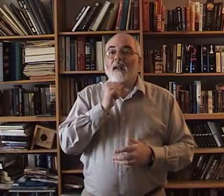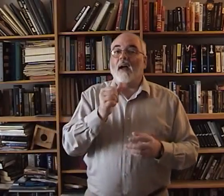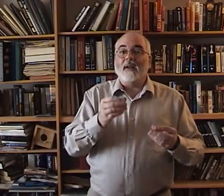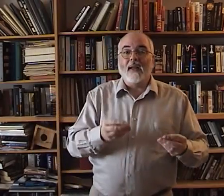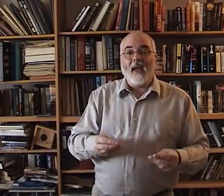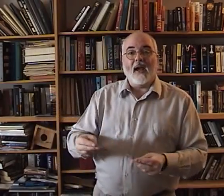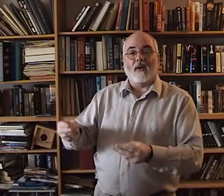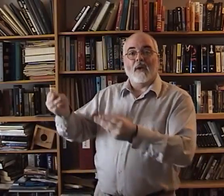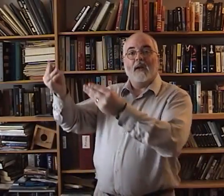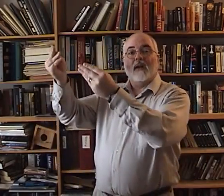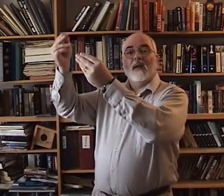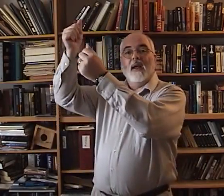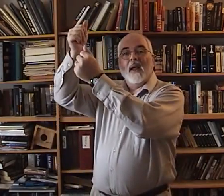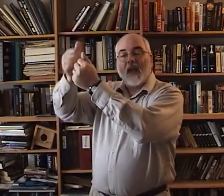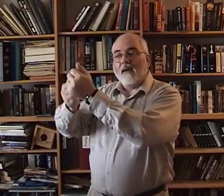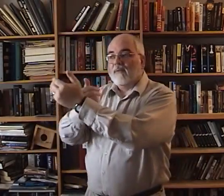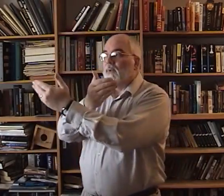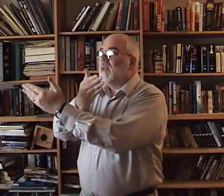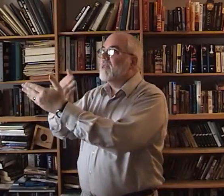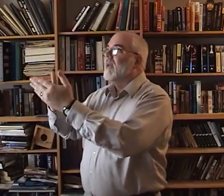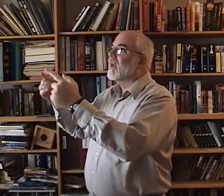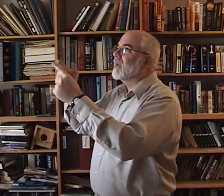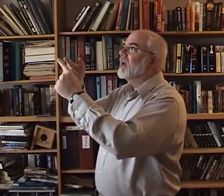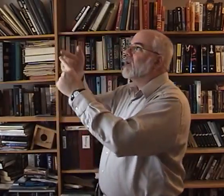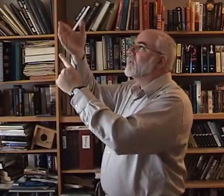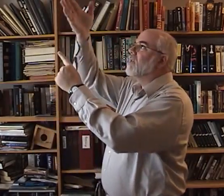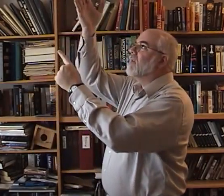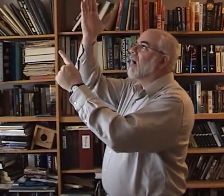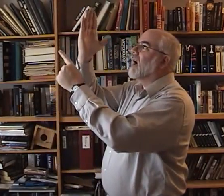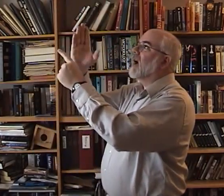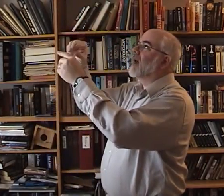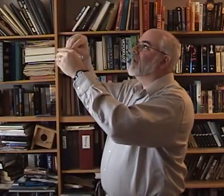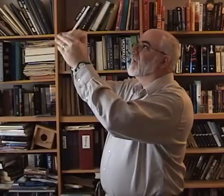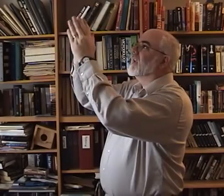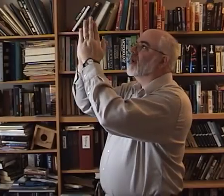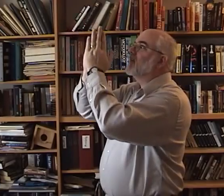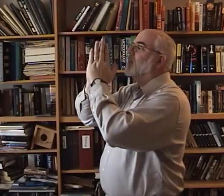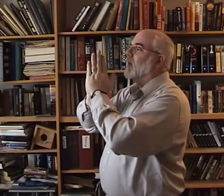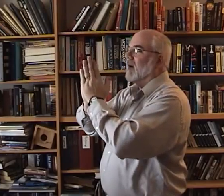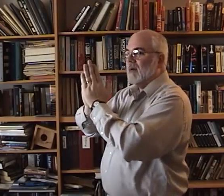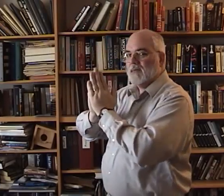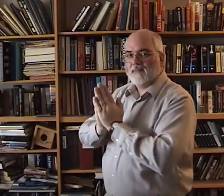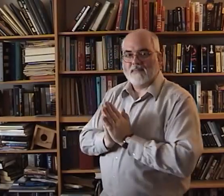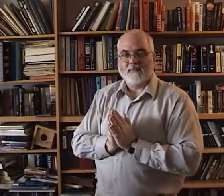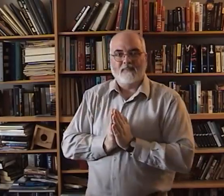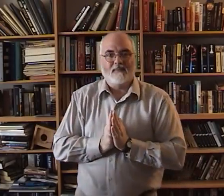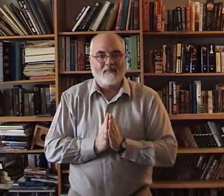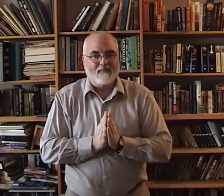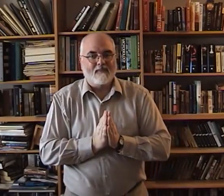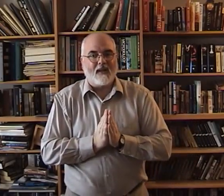Not carry everything to God in prayer. Got